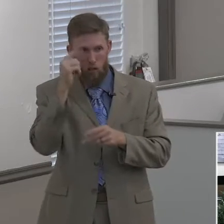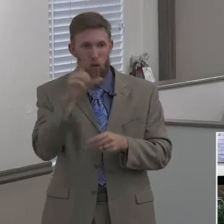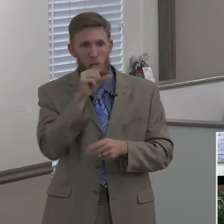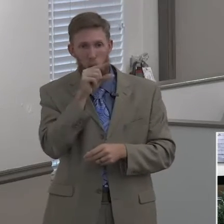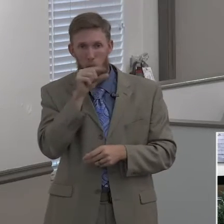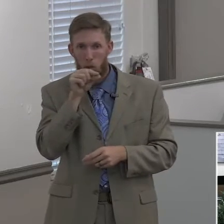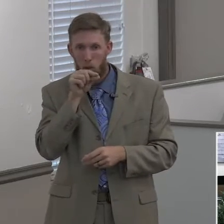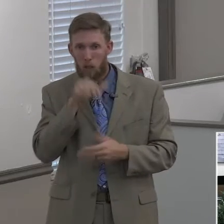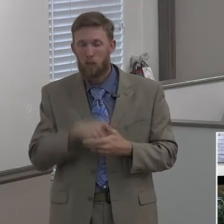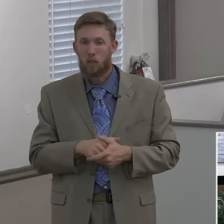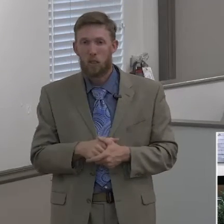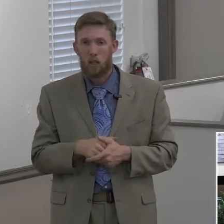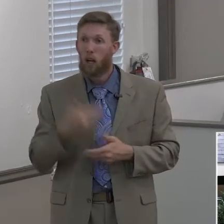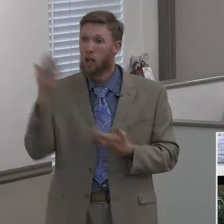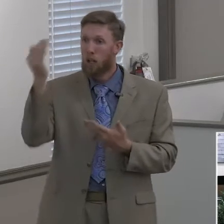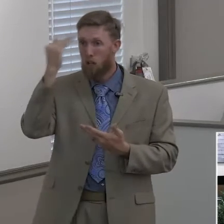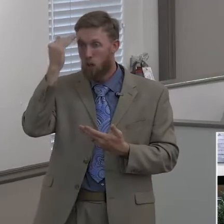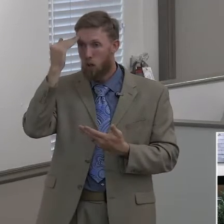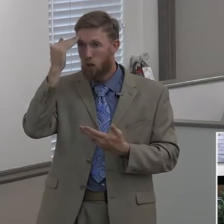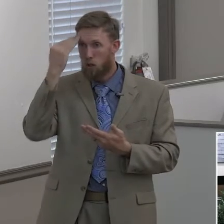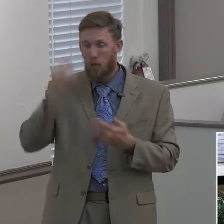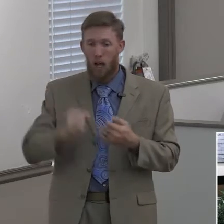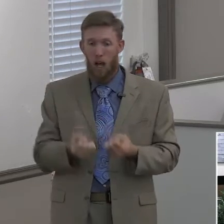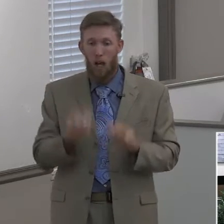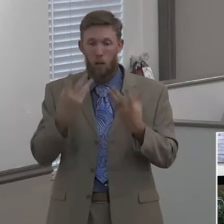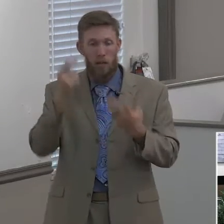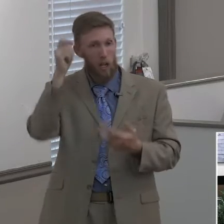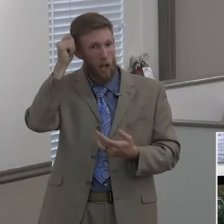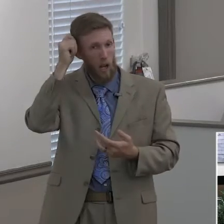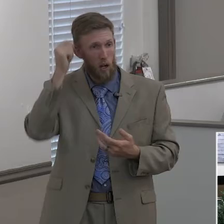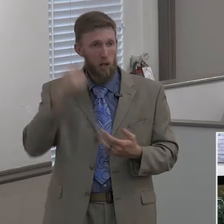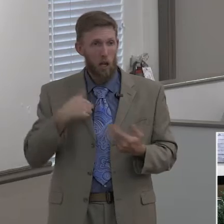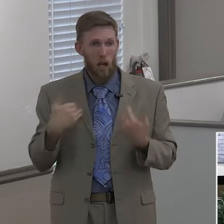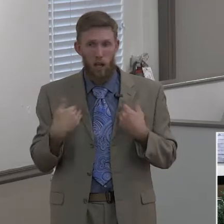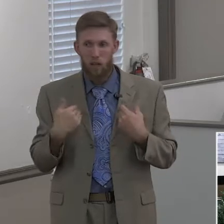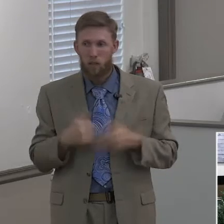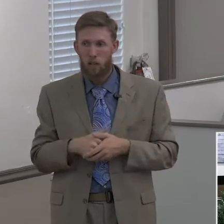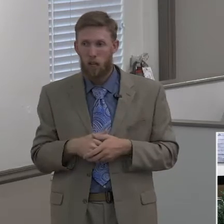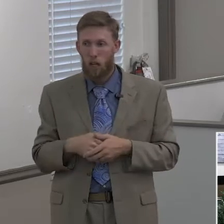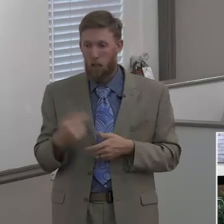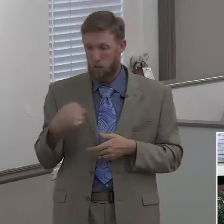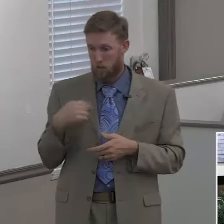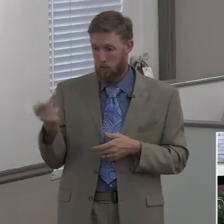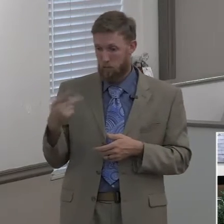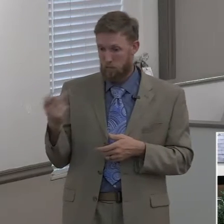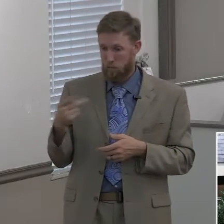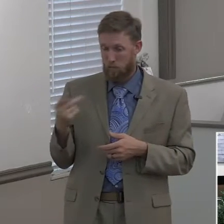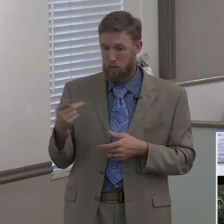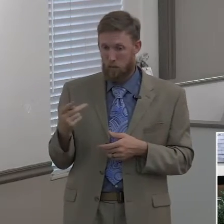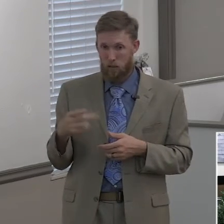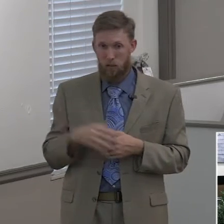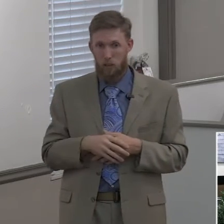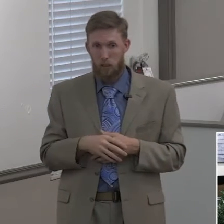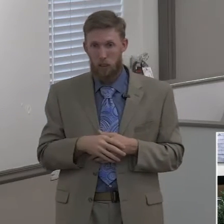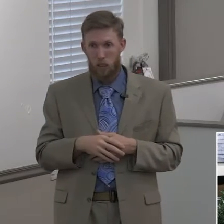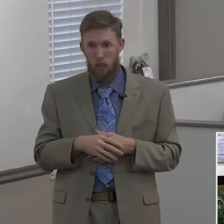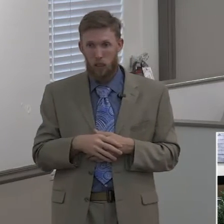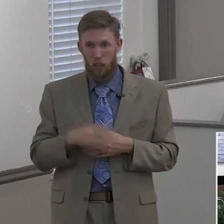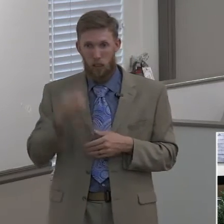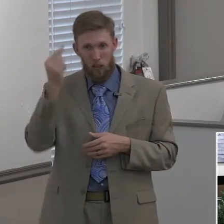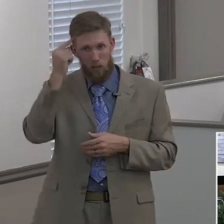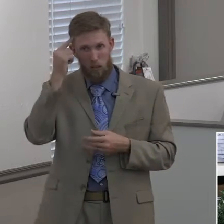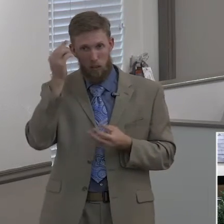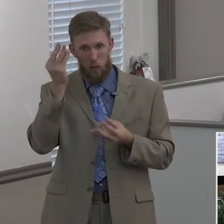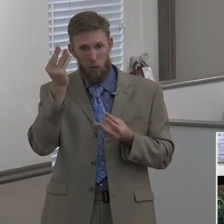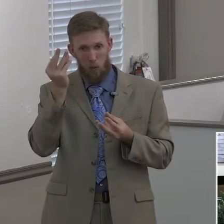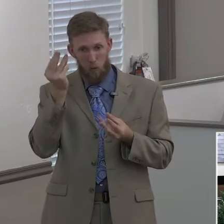birds, and He knows the number of hairs on our head, and Brother Chris and I are losing those, so, you know,